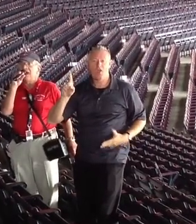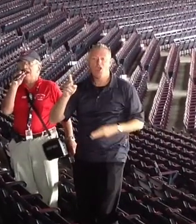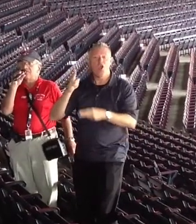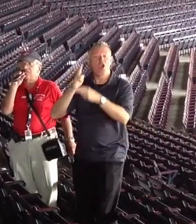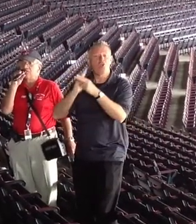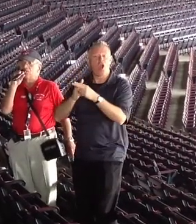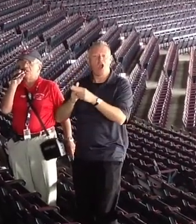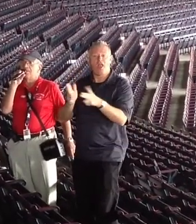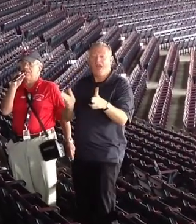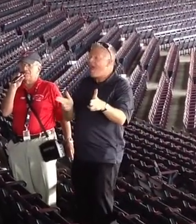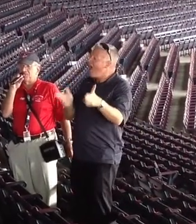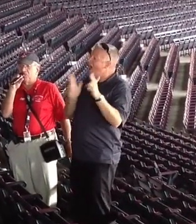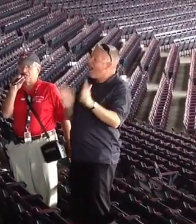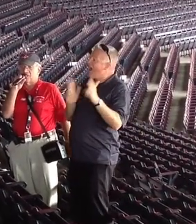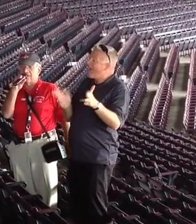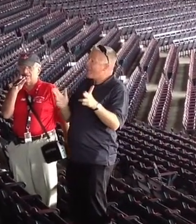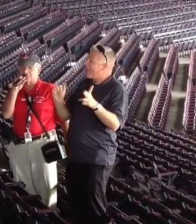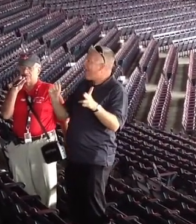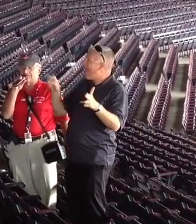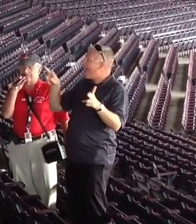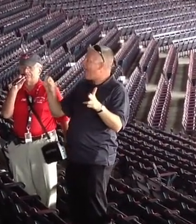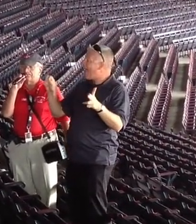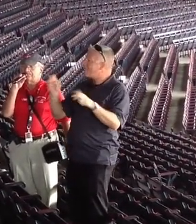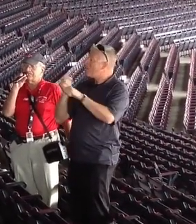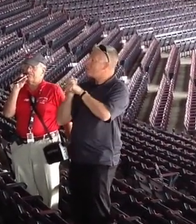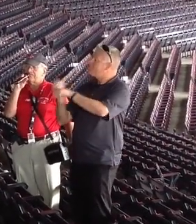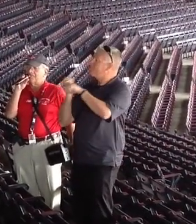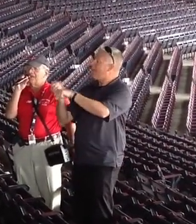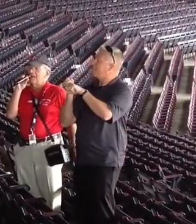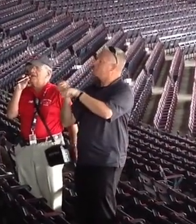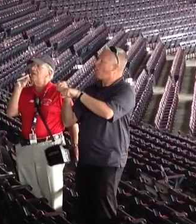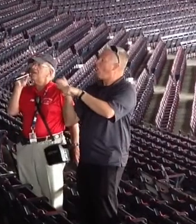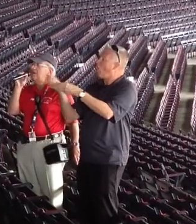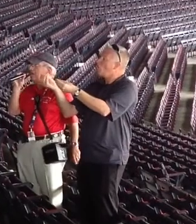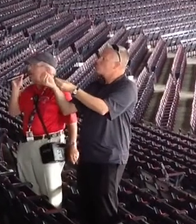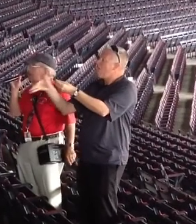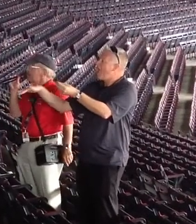Huntington Avenue Baseball Grounds.